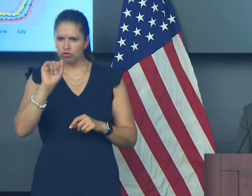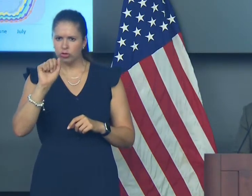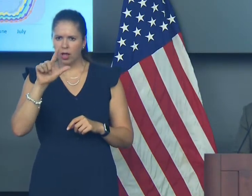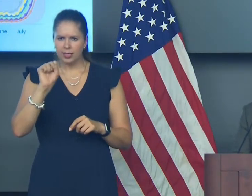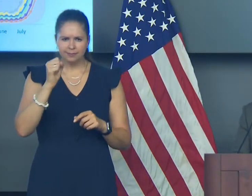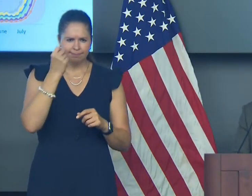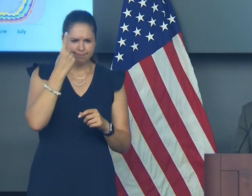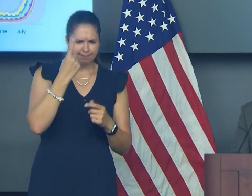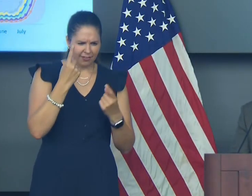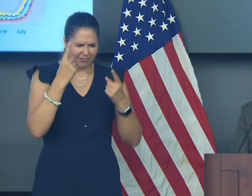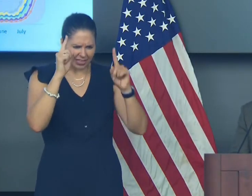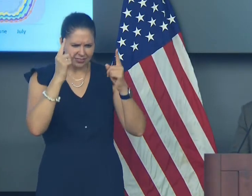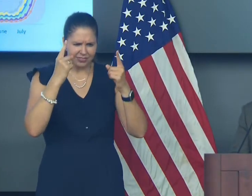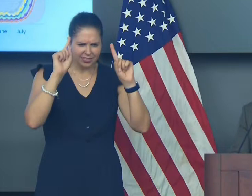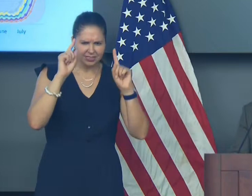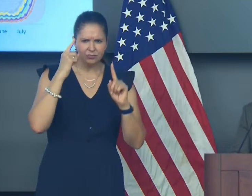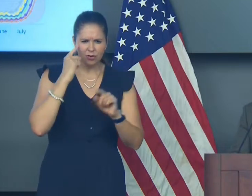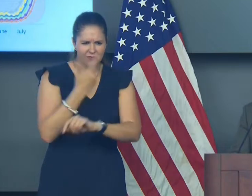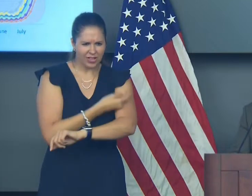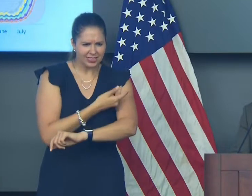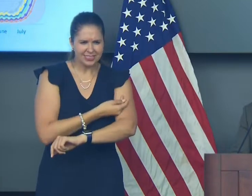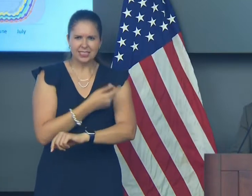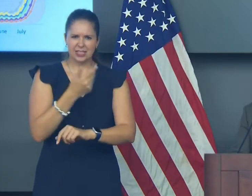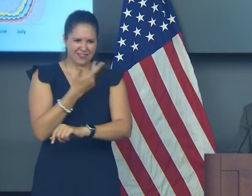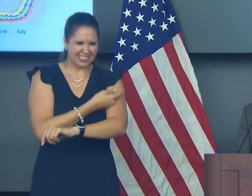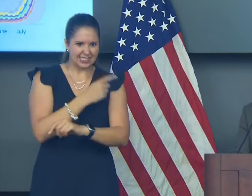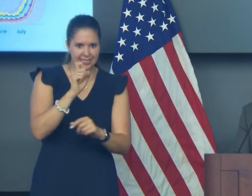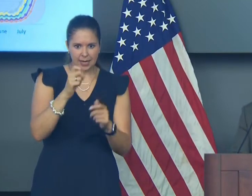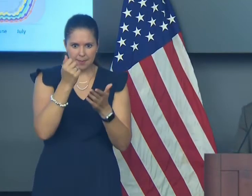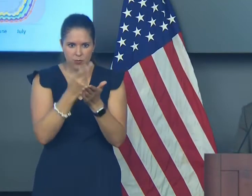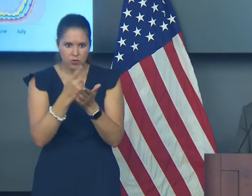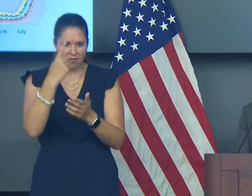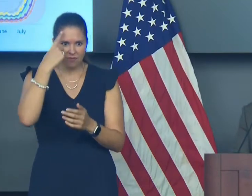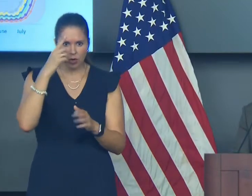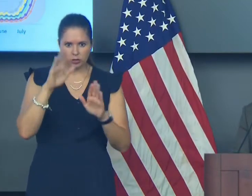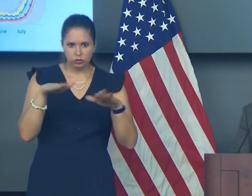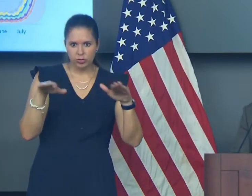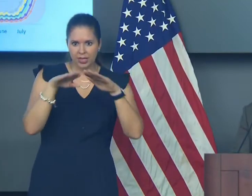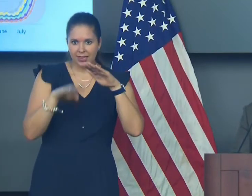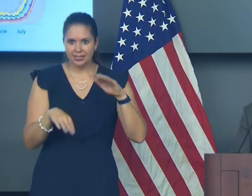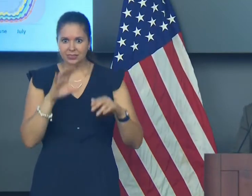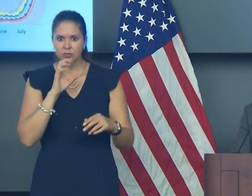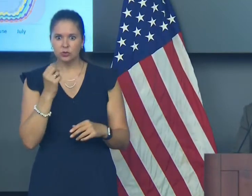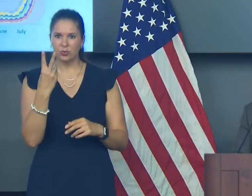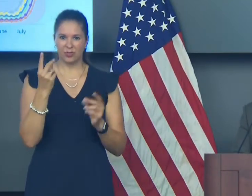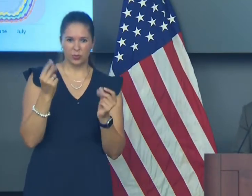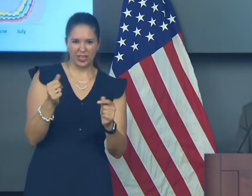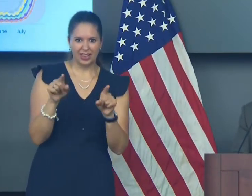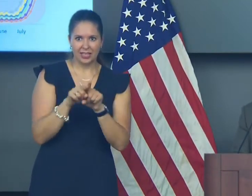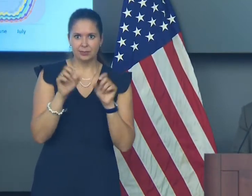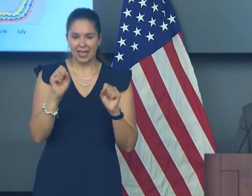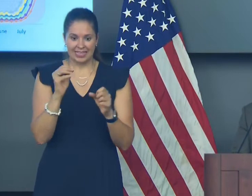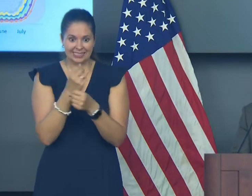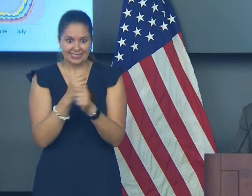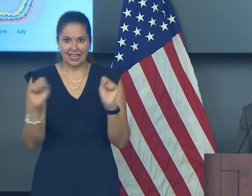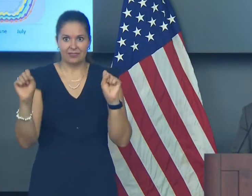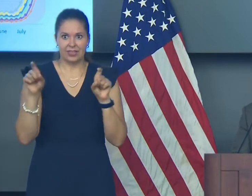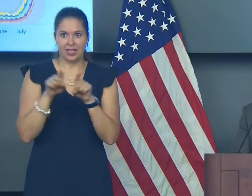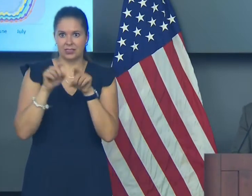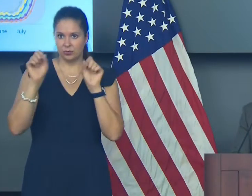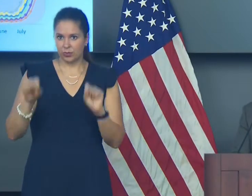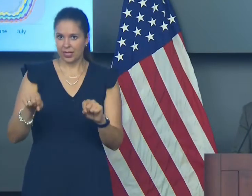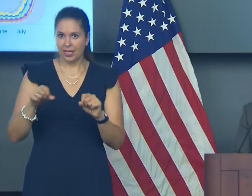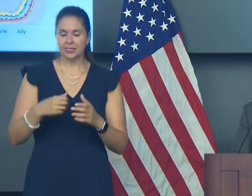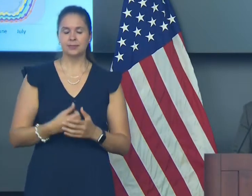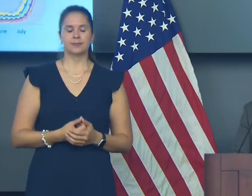of the vaccines, to get vaccines approved for our children less than age 12 as quickly as we can and as safely as we can.